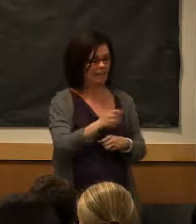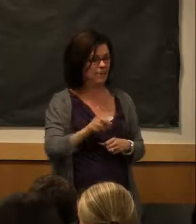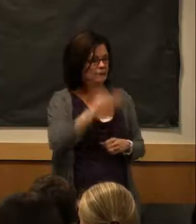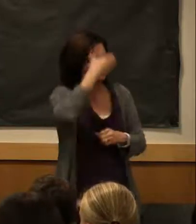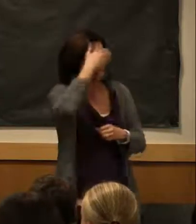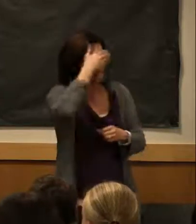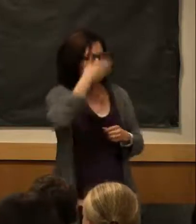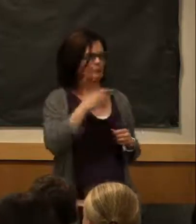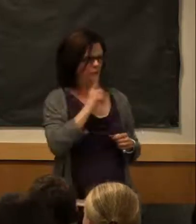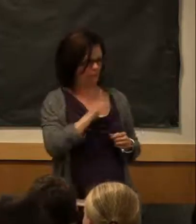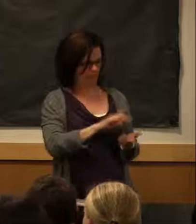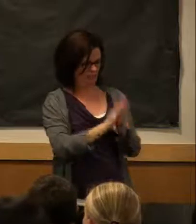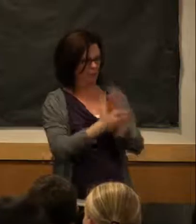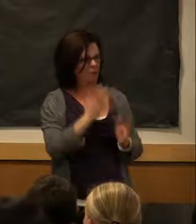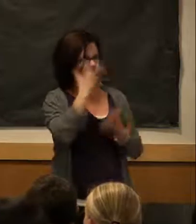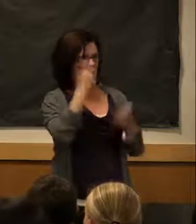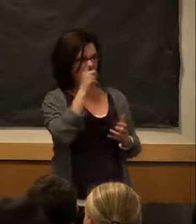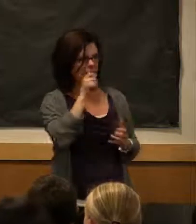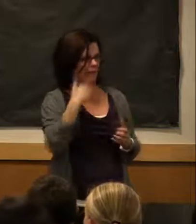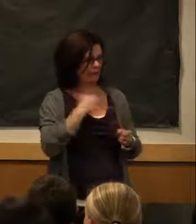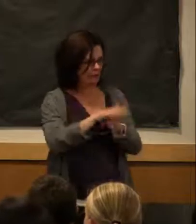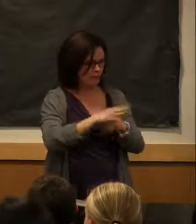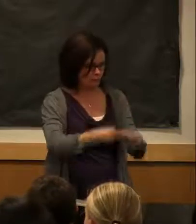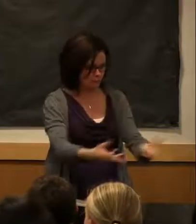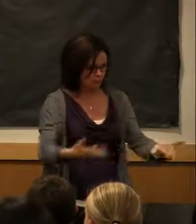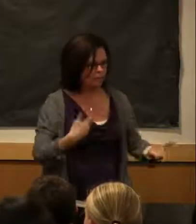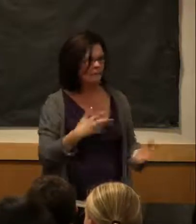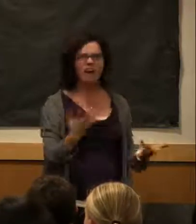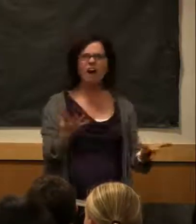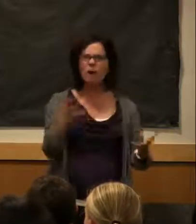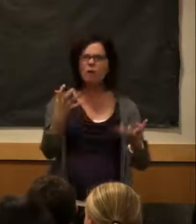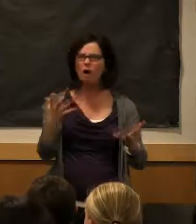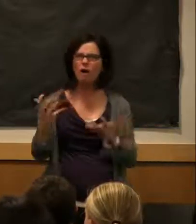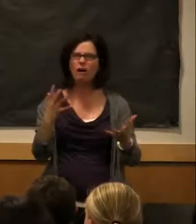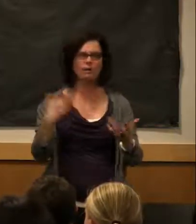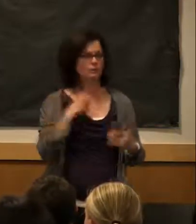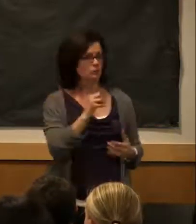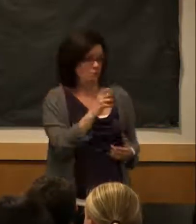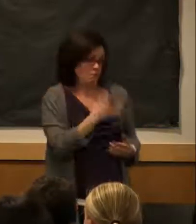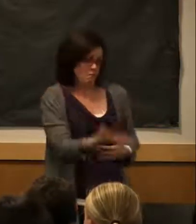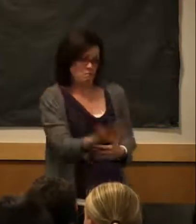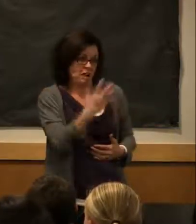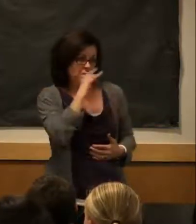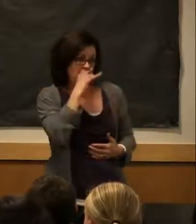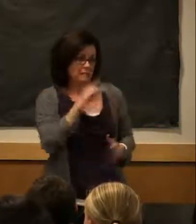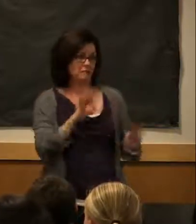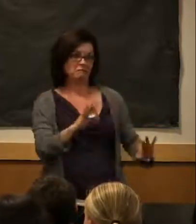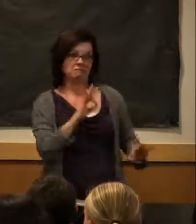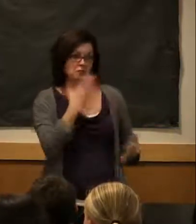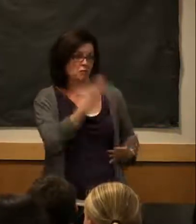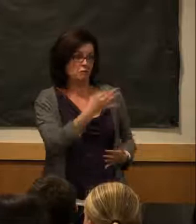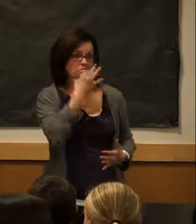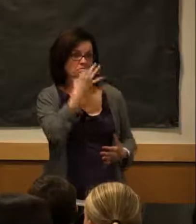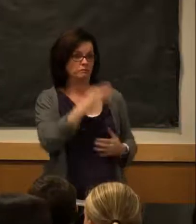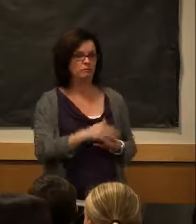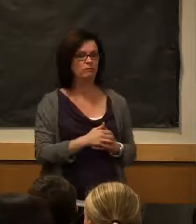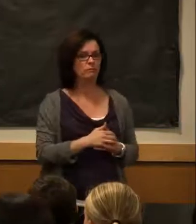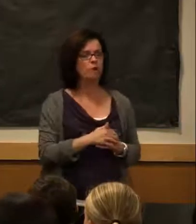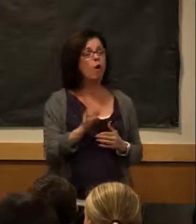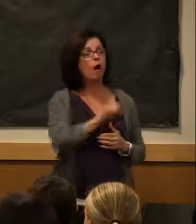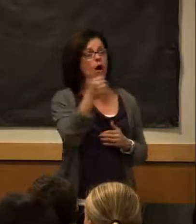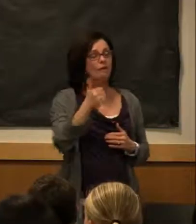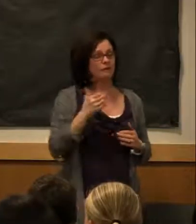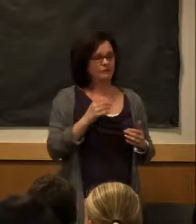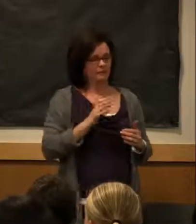me. You know, so I mean, they're good with it. And they also, you know, the other thing that we do, we take the